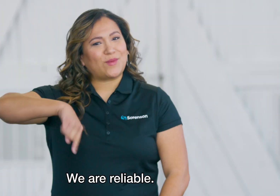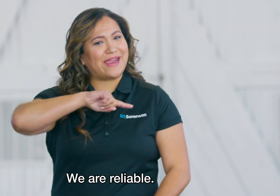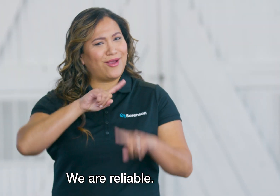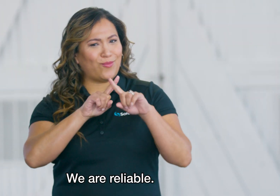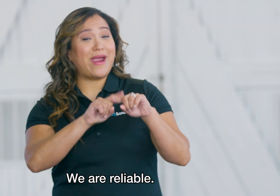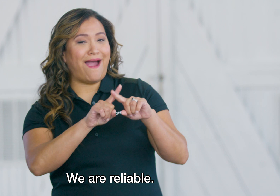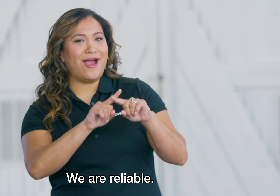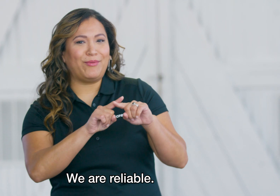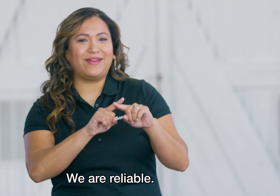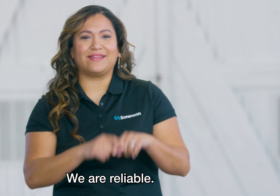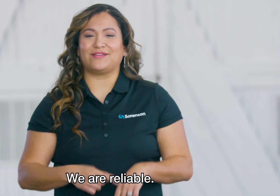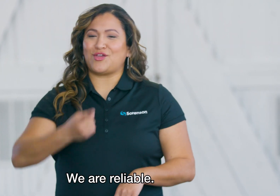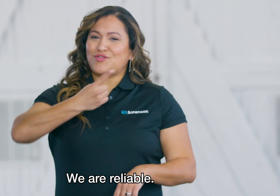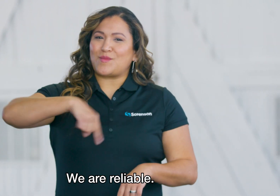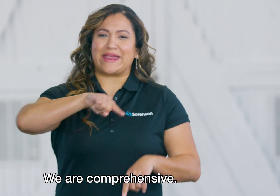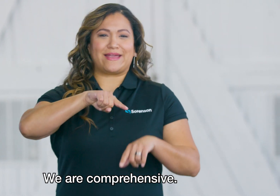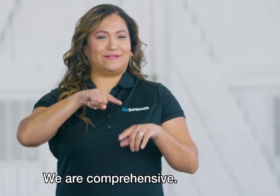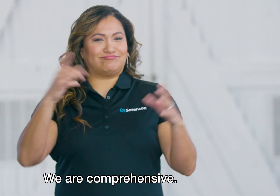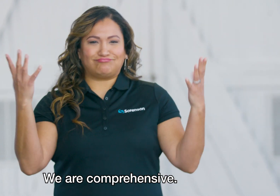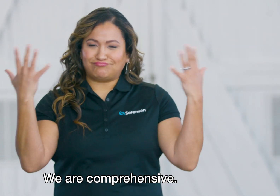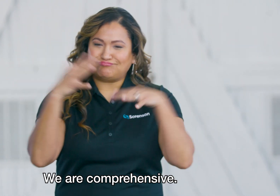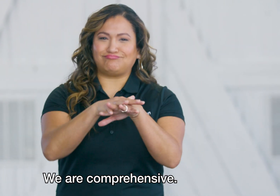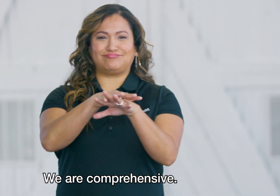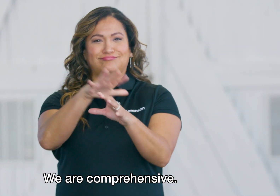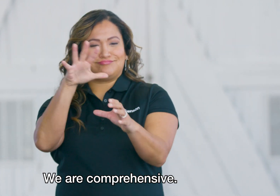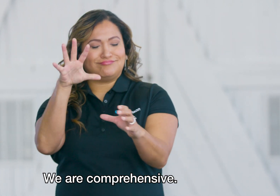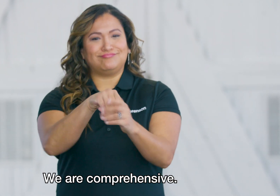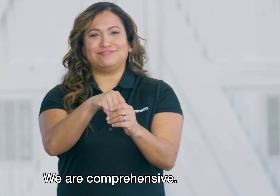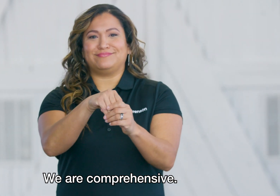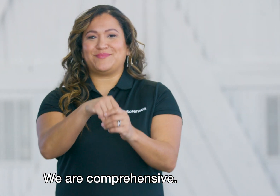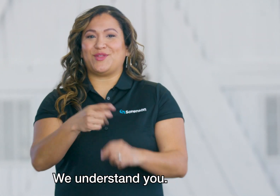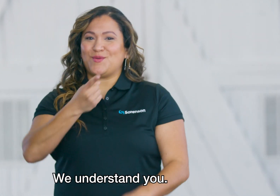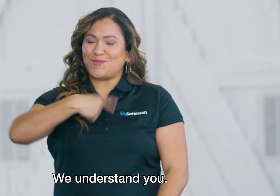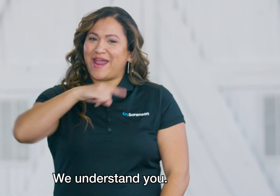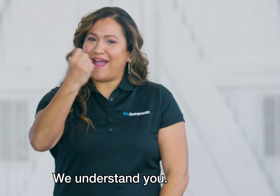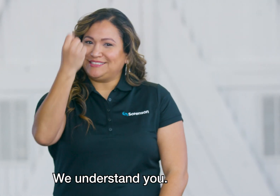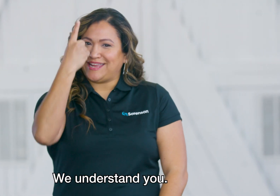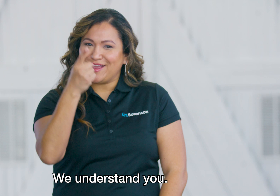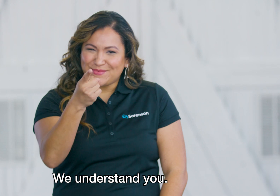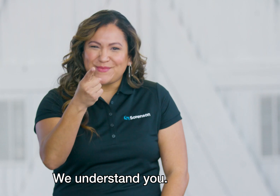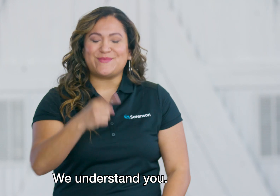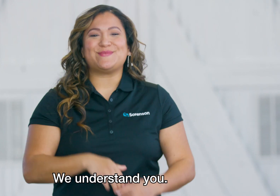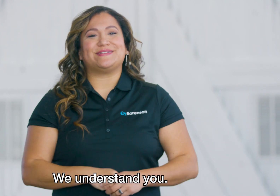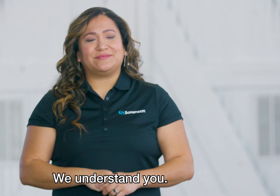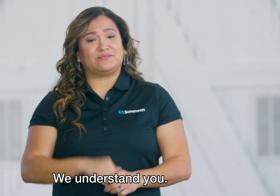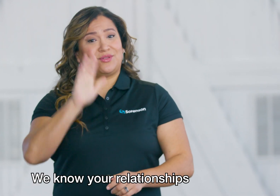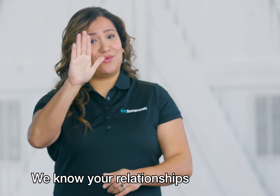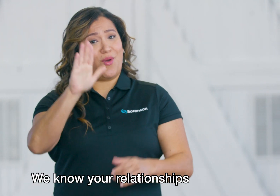We are reliable. We are comprehensive. We understand you. We